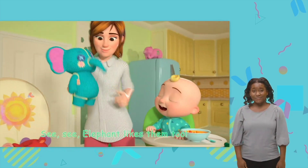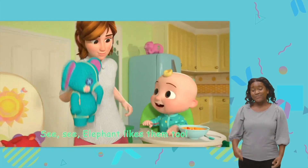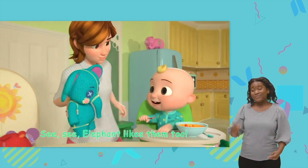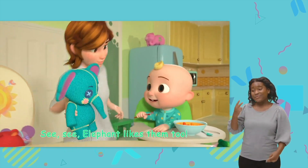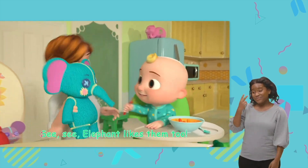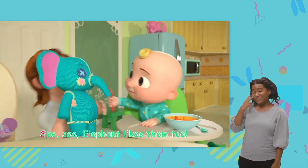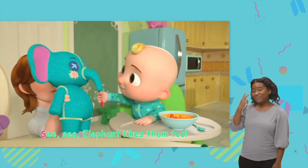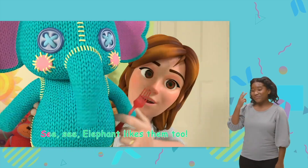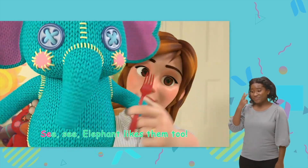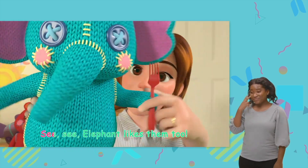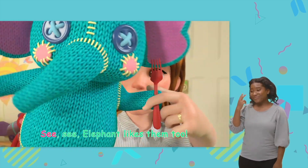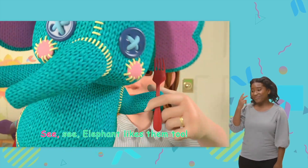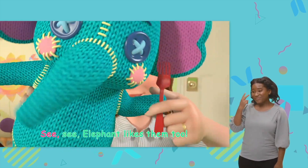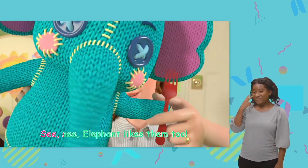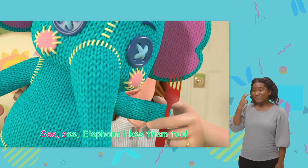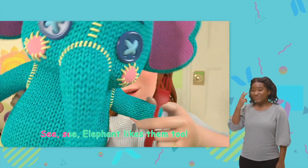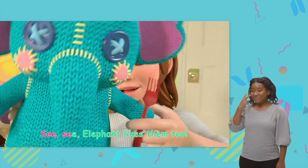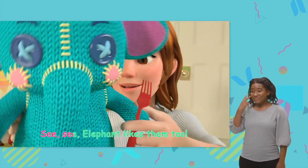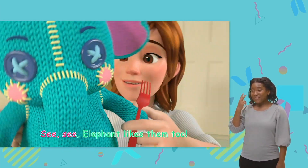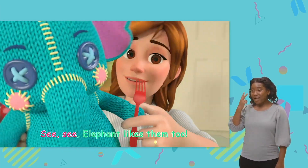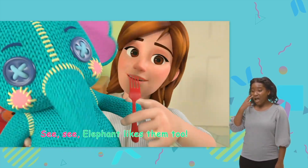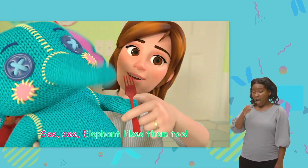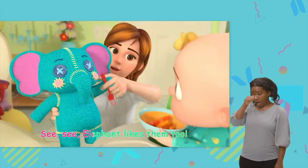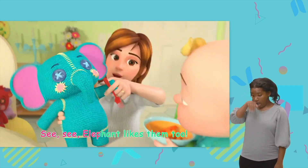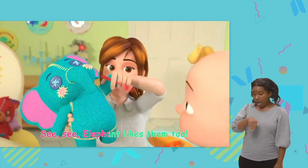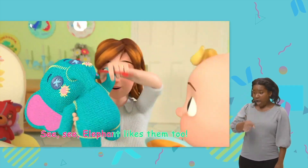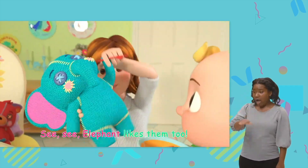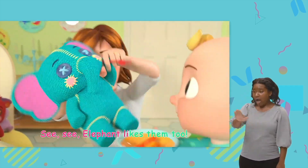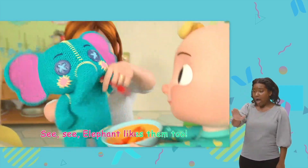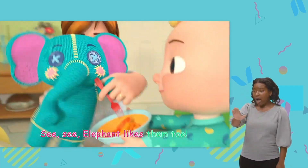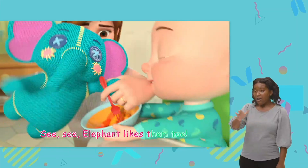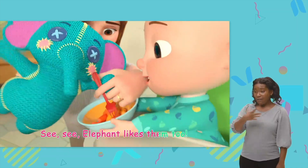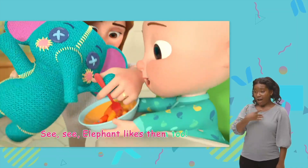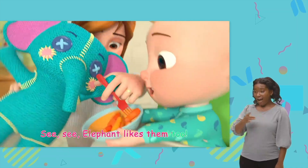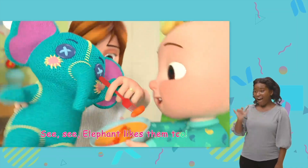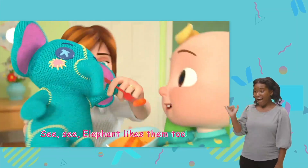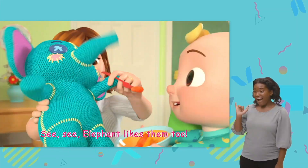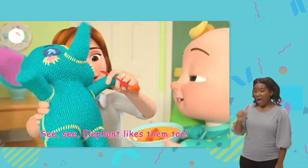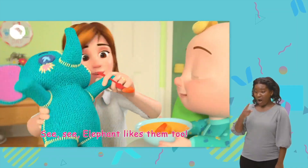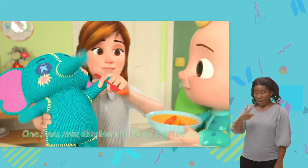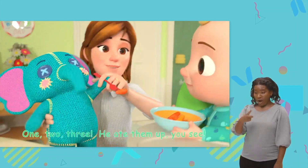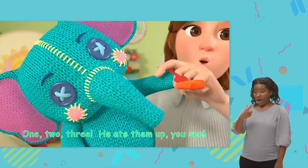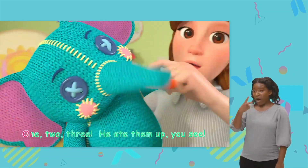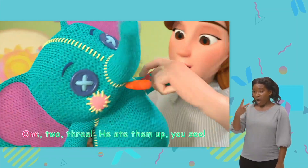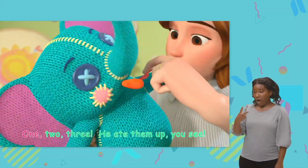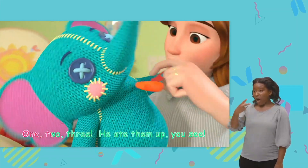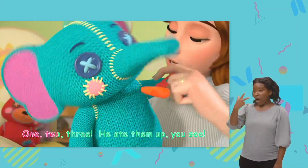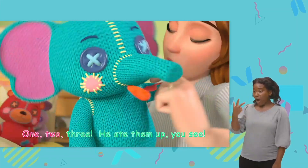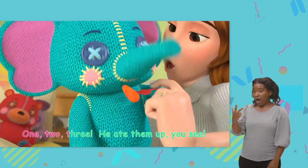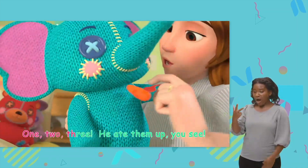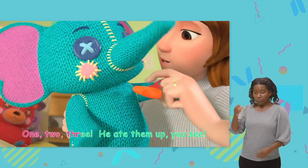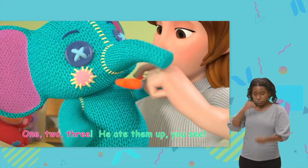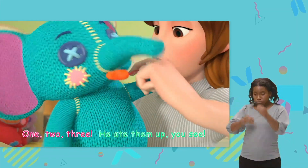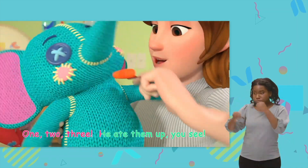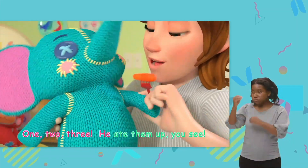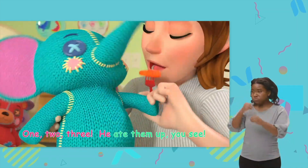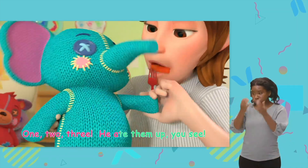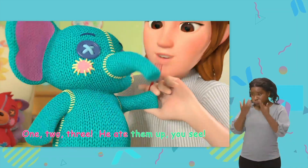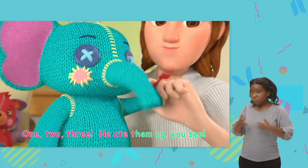ooh. See, see, elephant likes them too. One, two, three, he ate